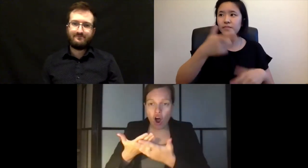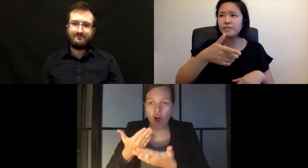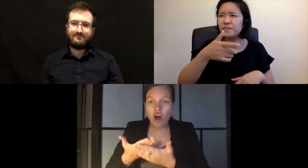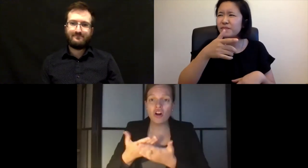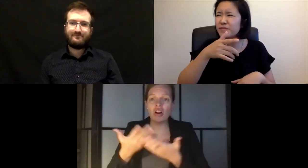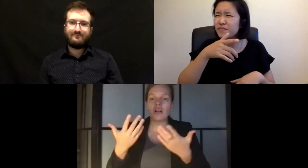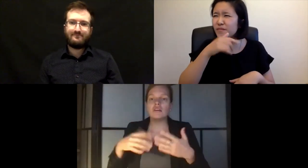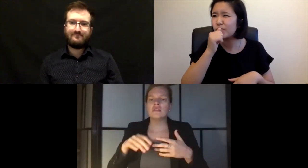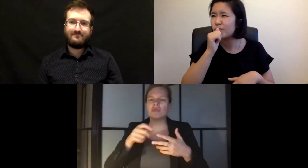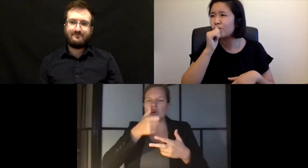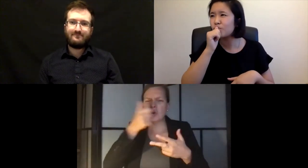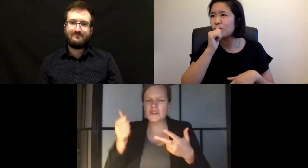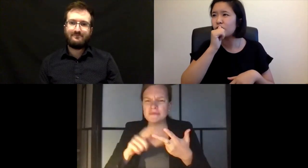a school.